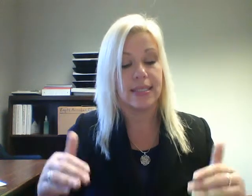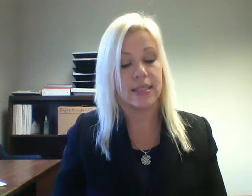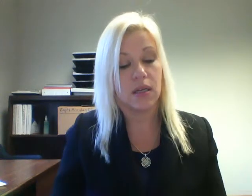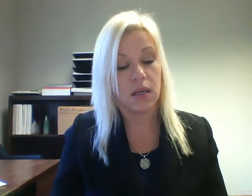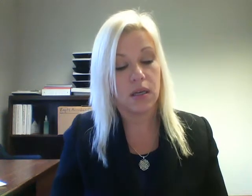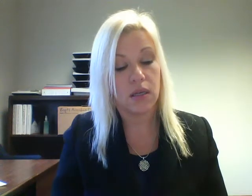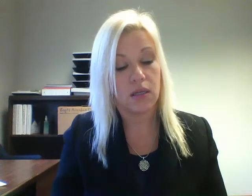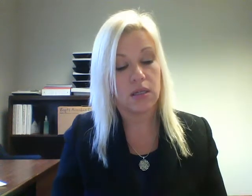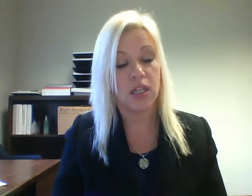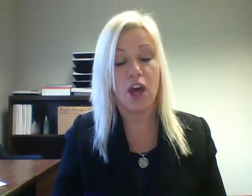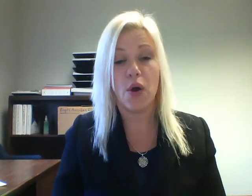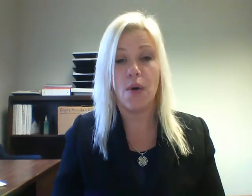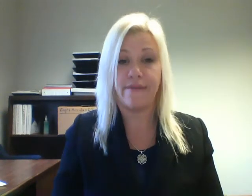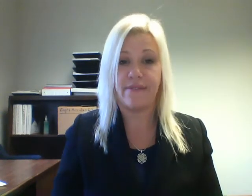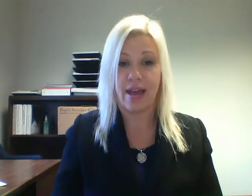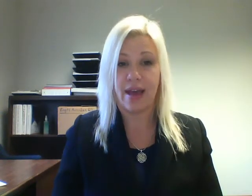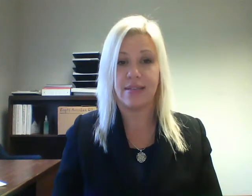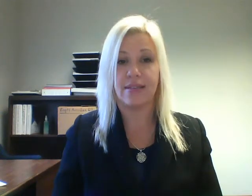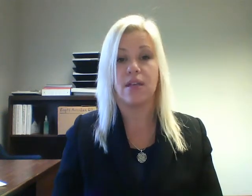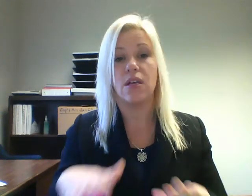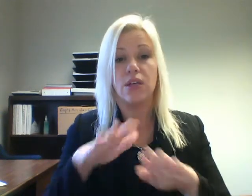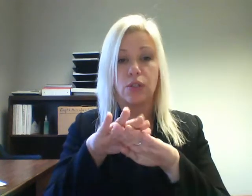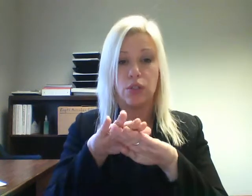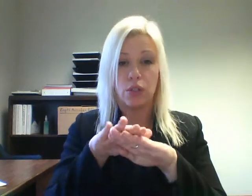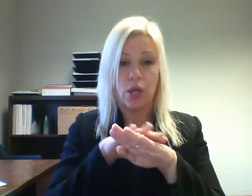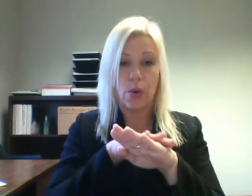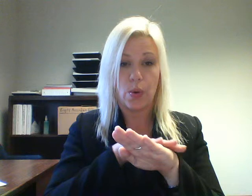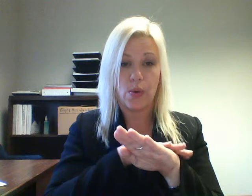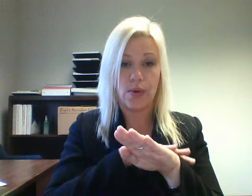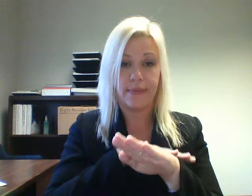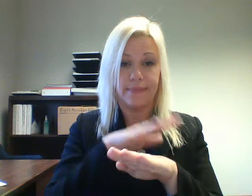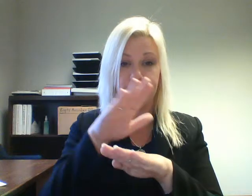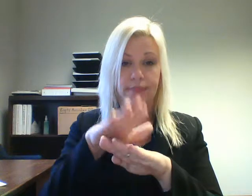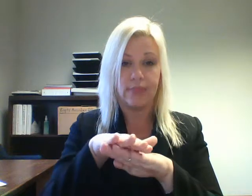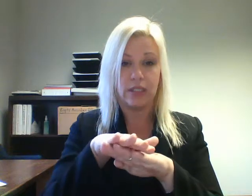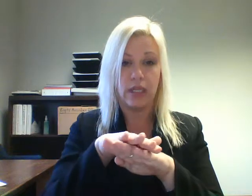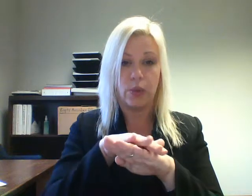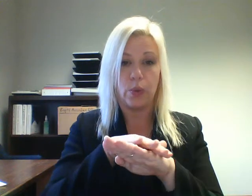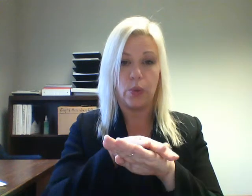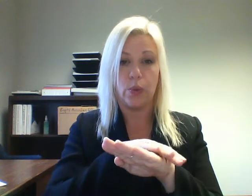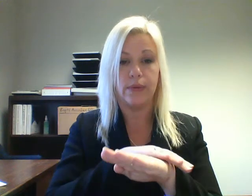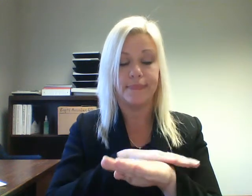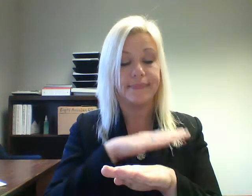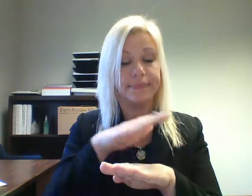Next, slow and fast. Slow, slow.